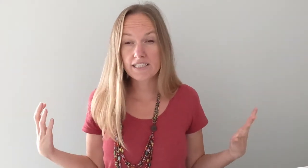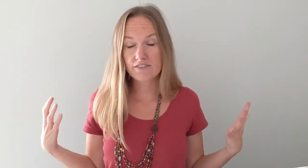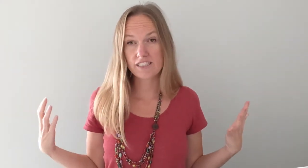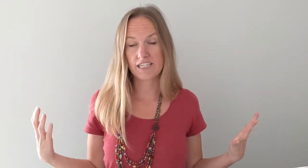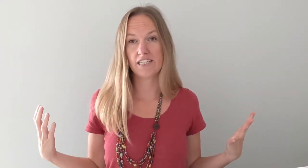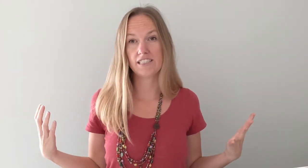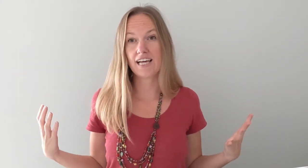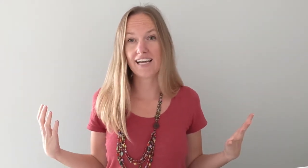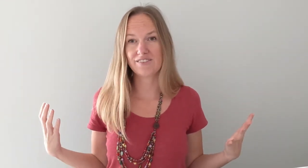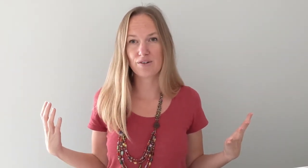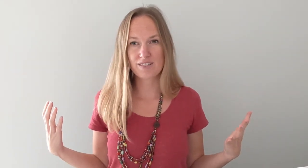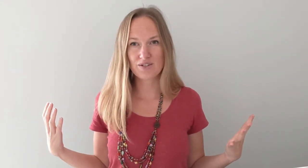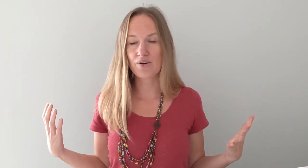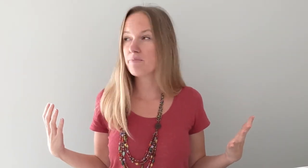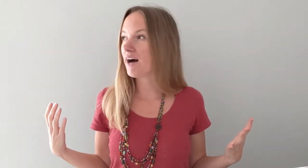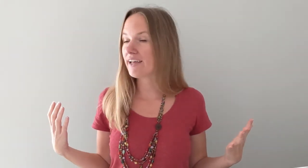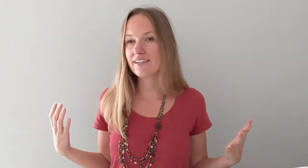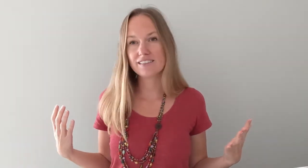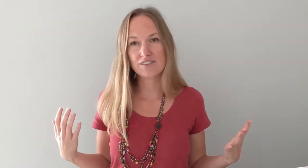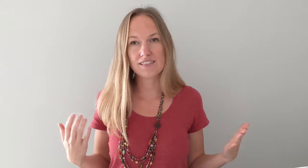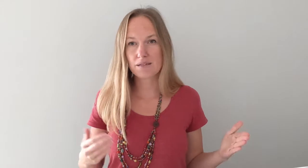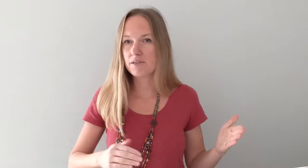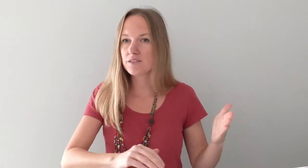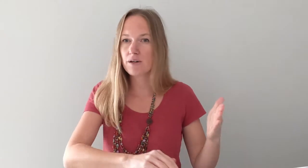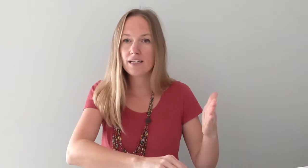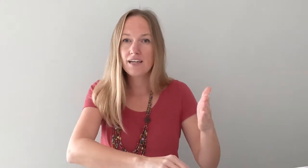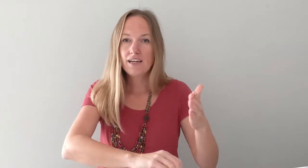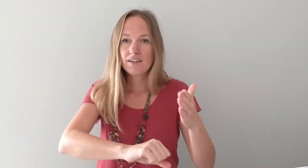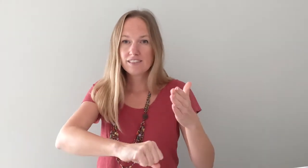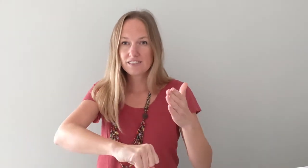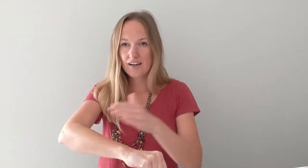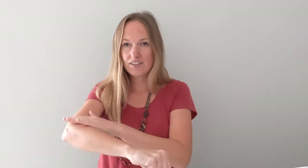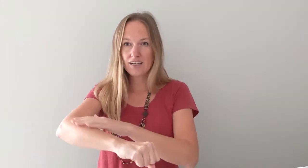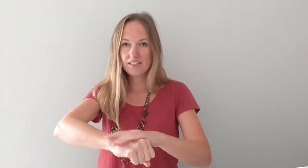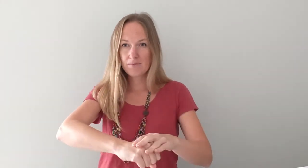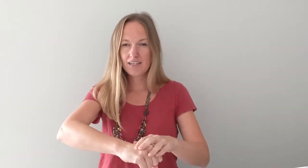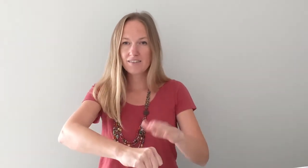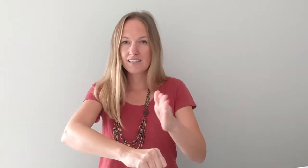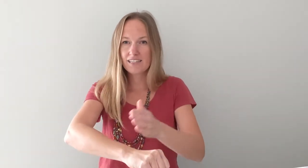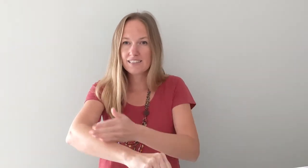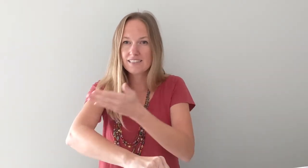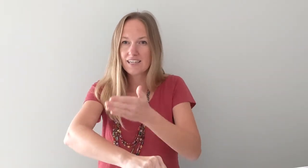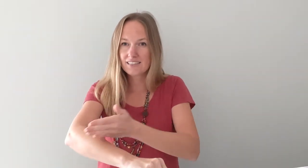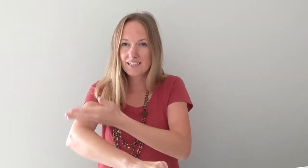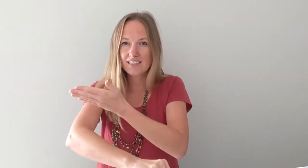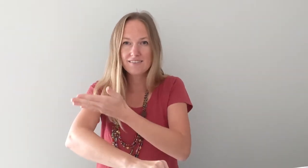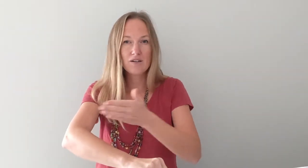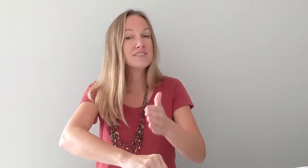different signs for restore, but I'm gonna show you the simplest one. Just you have your non-dominant hand out like this, and it's kind of almost like